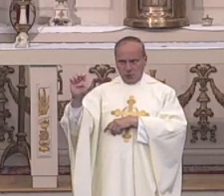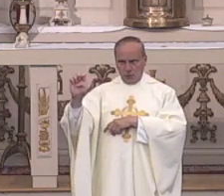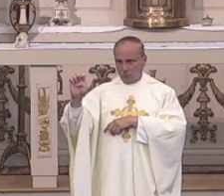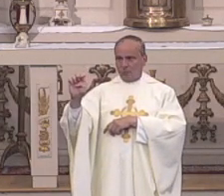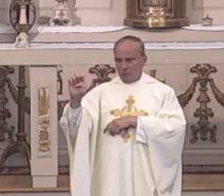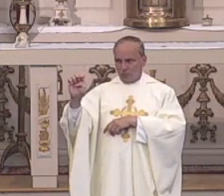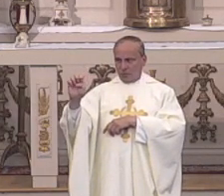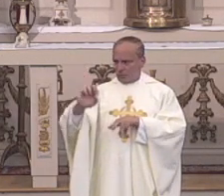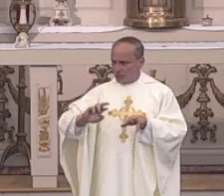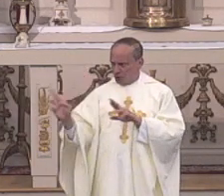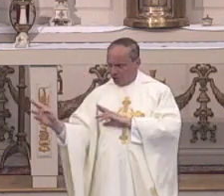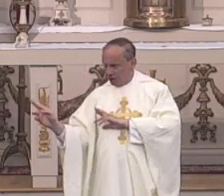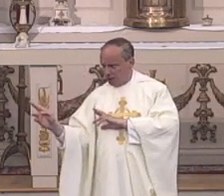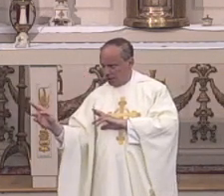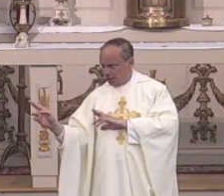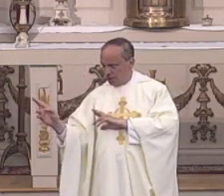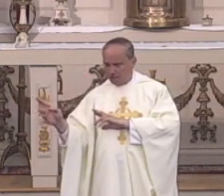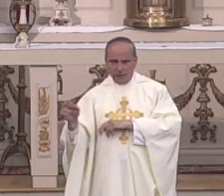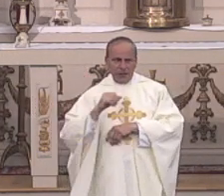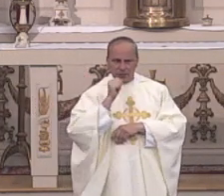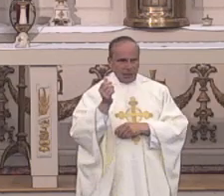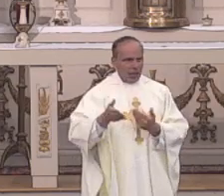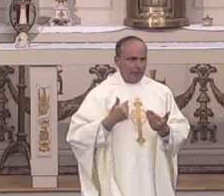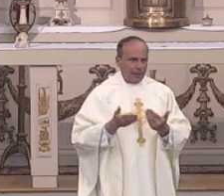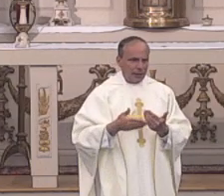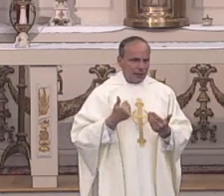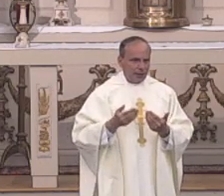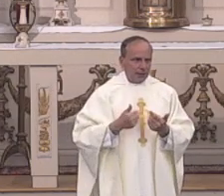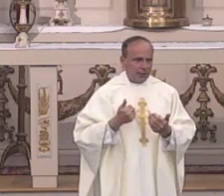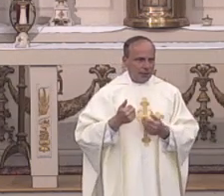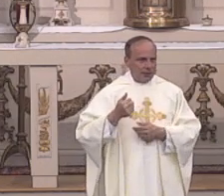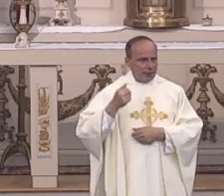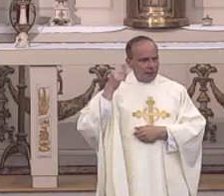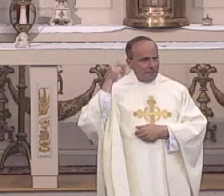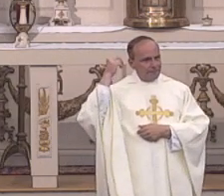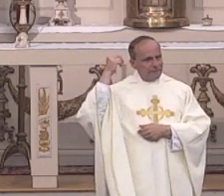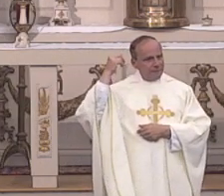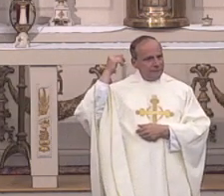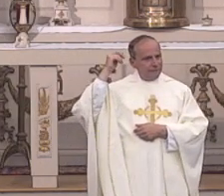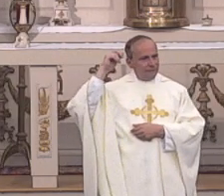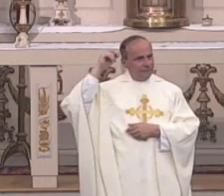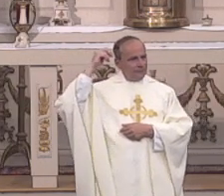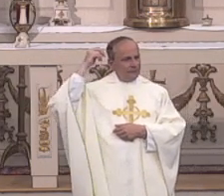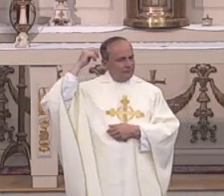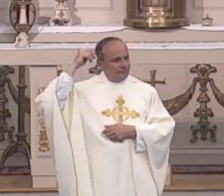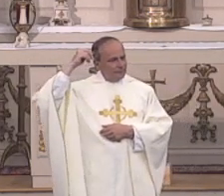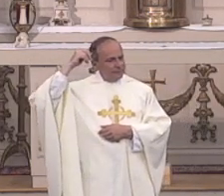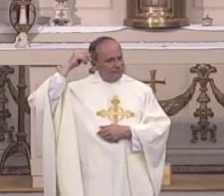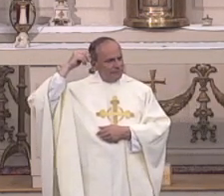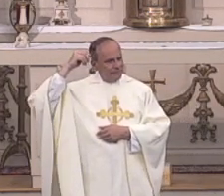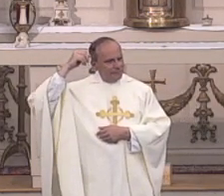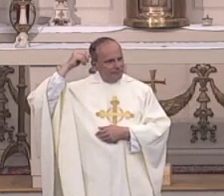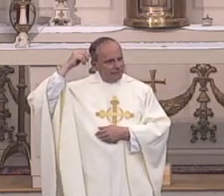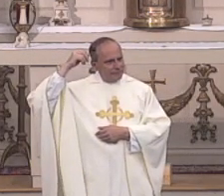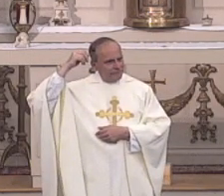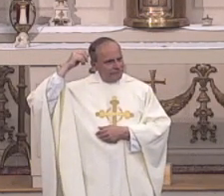the word nature. Are you ready? It's not going to be easy, folks.